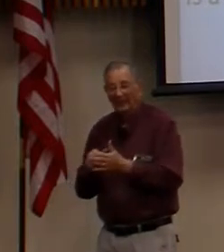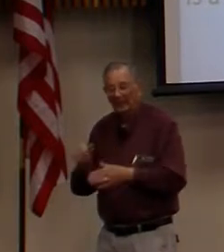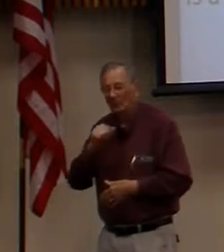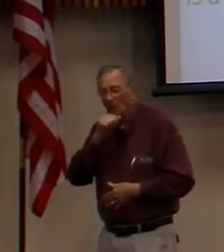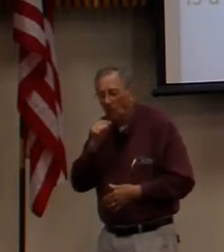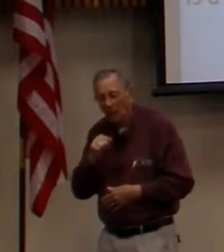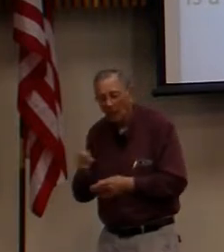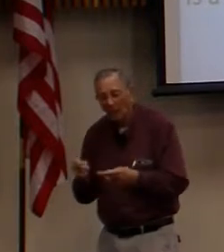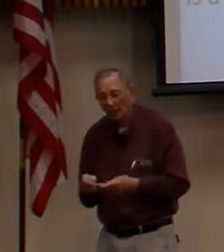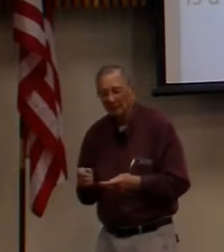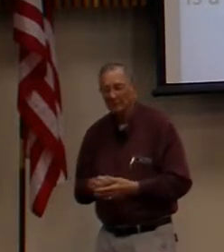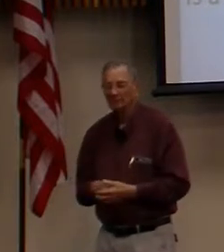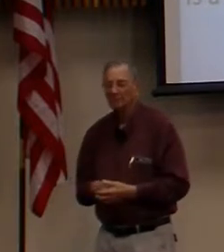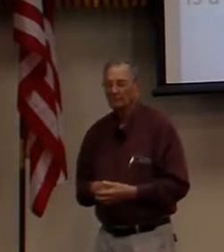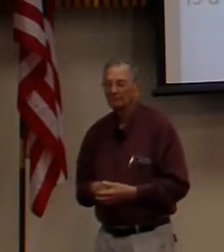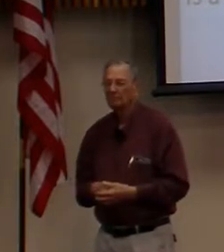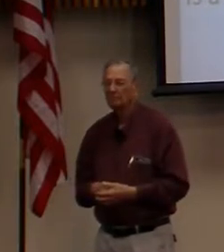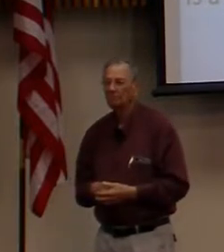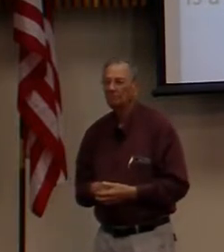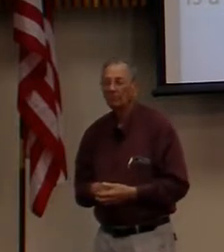age. Think about this.